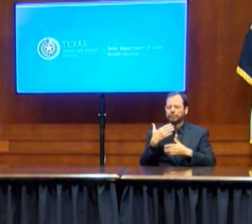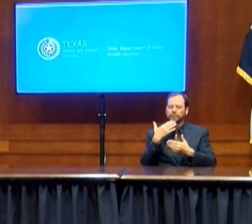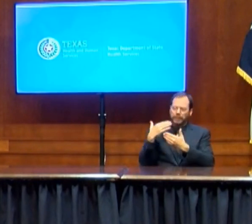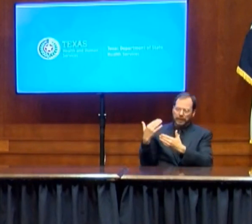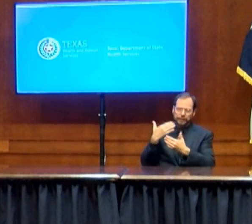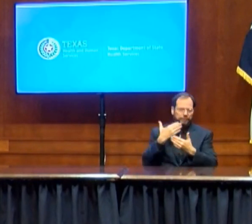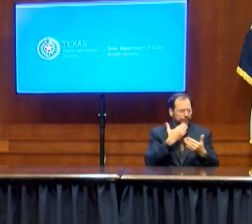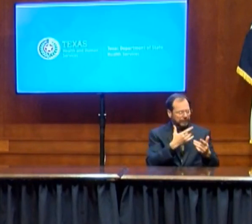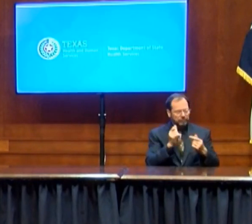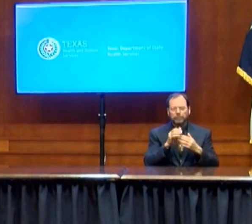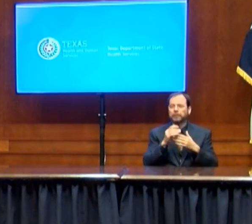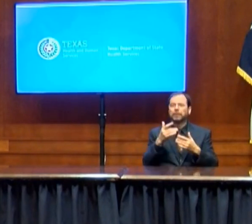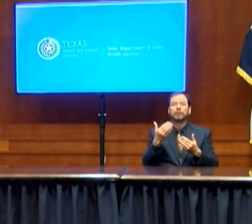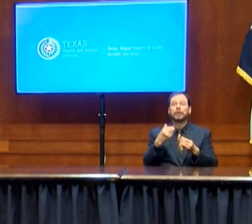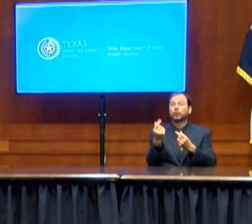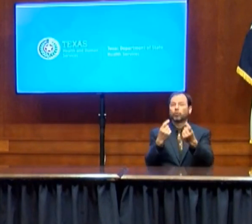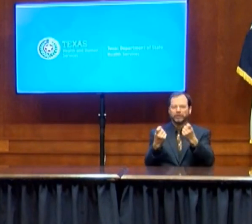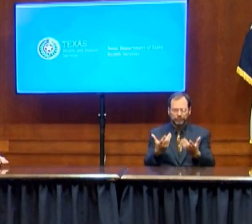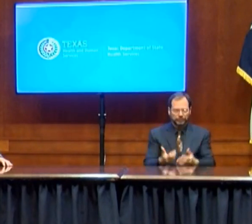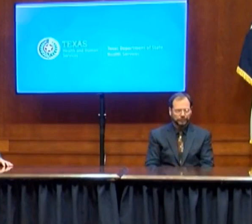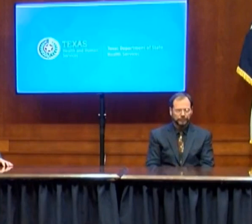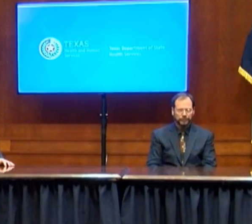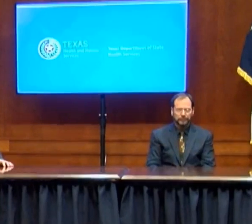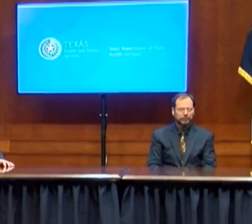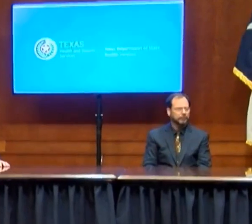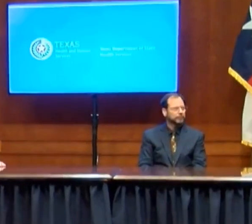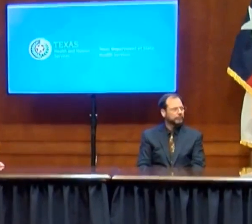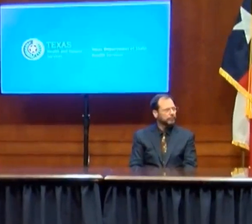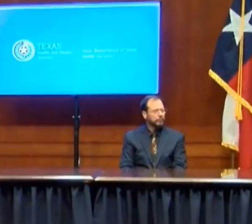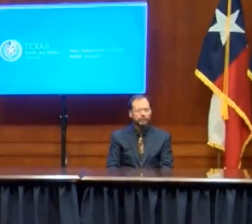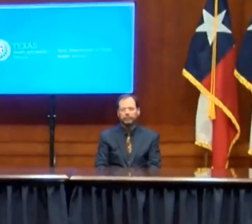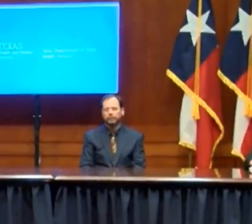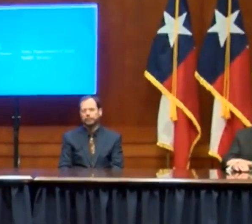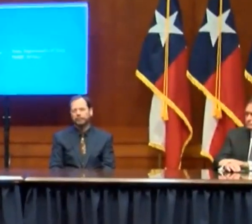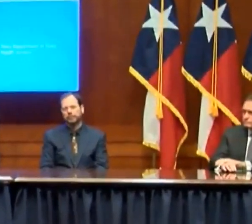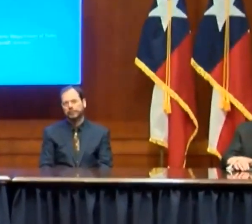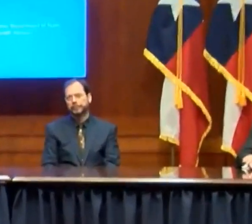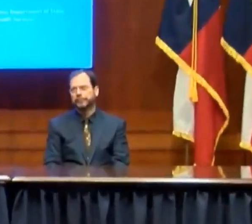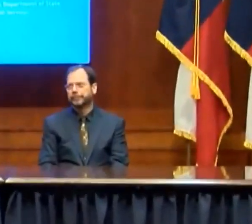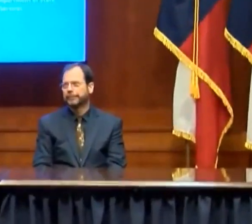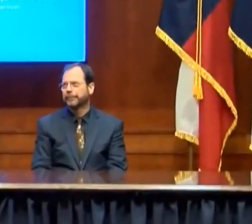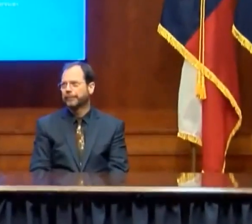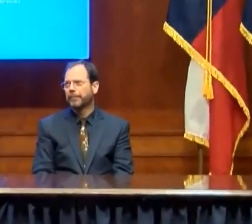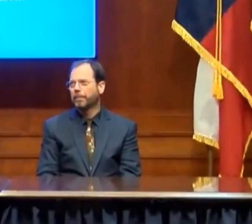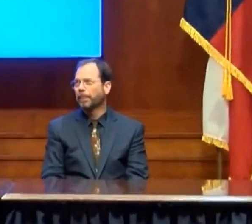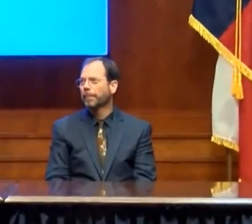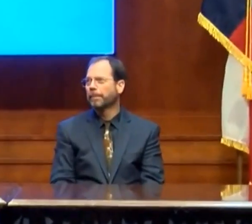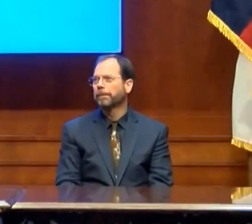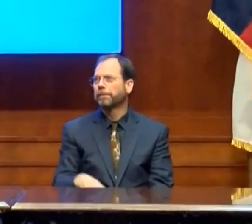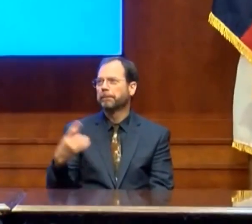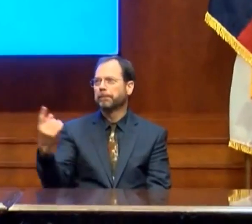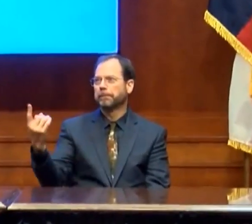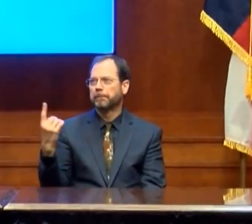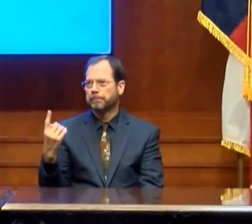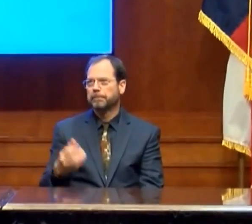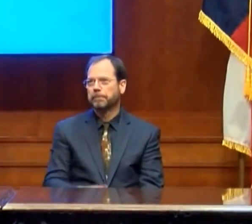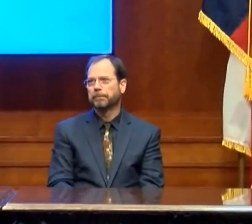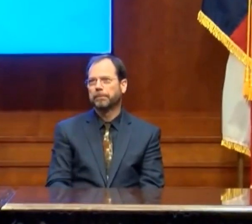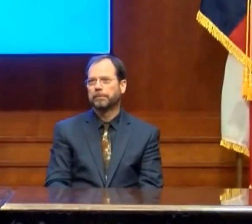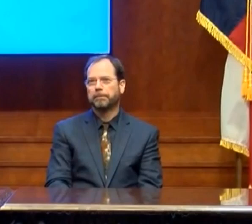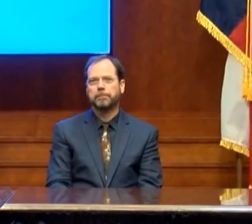this. Thank you for that. Thank you for your leadership, and we'll take some questions. Start there. Let's do one at a time in the mic.